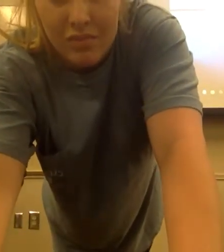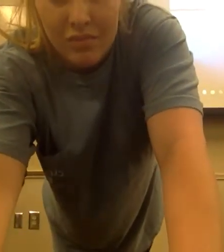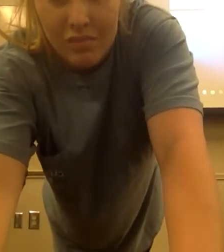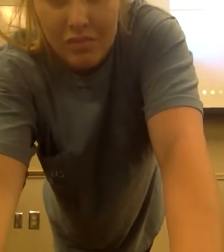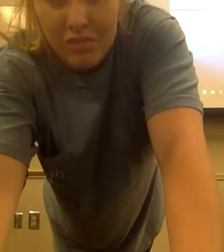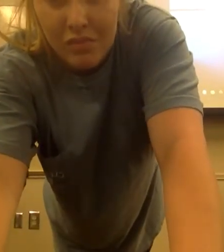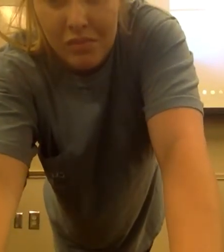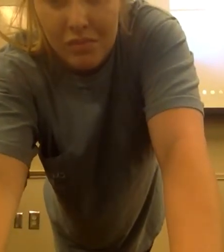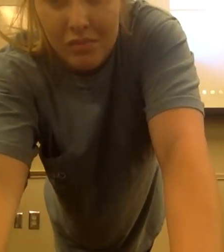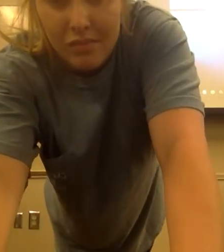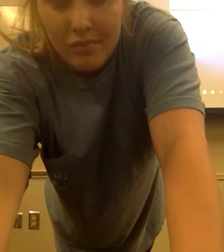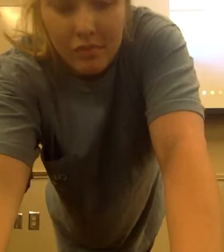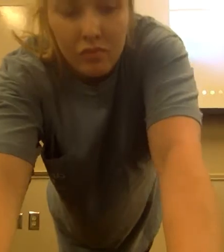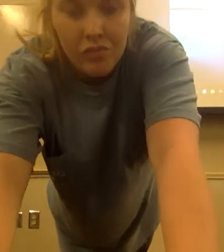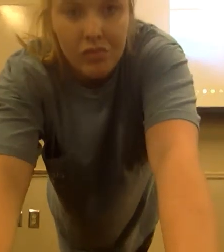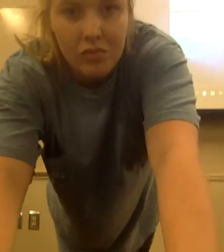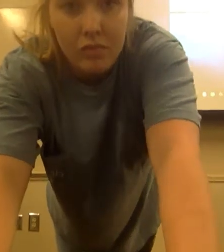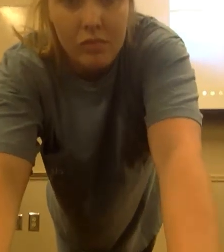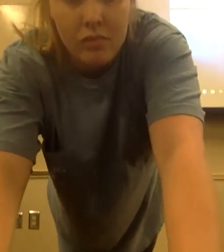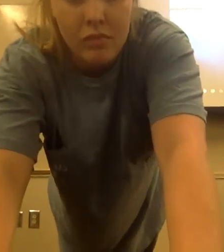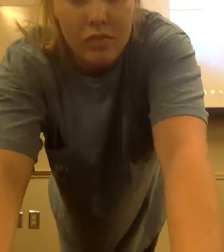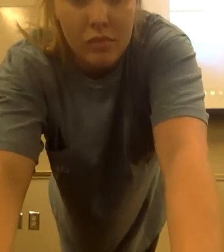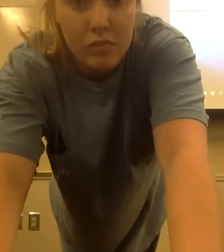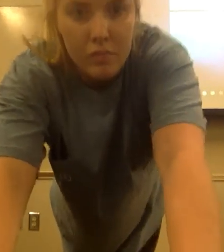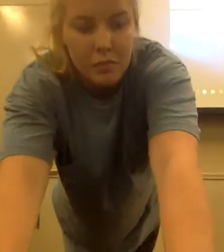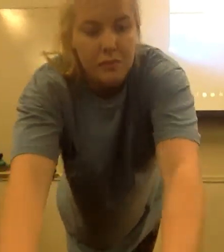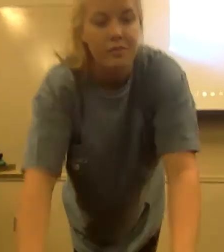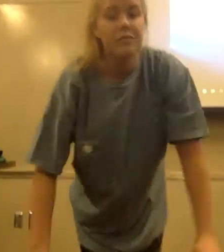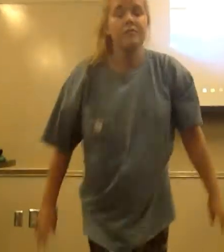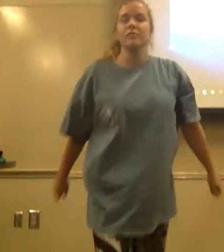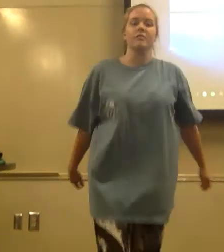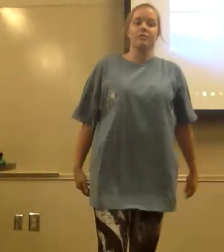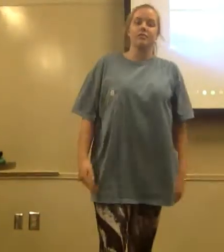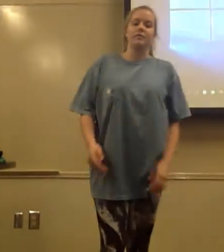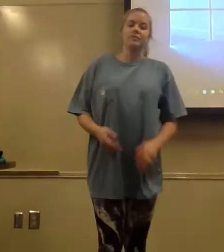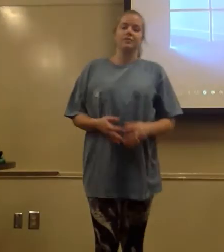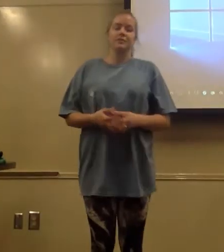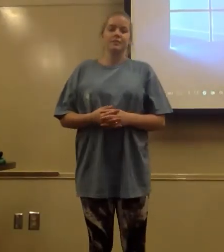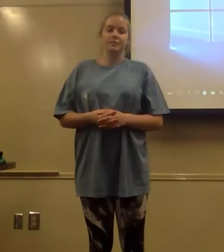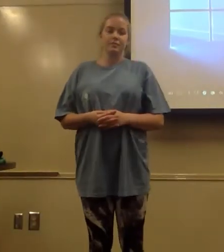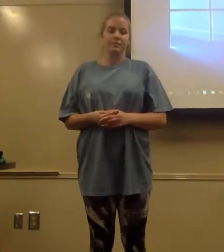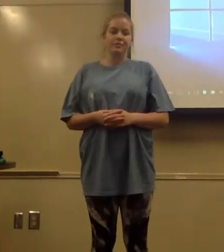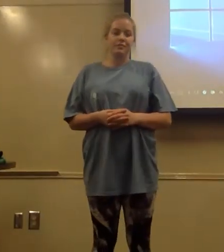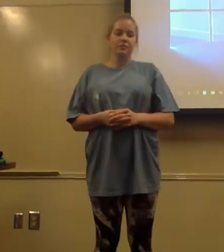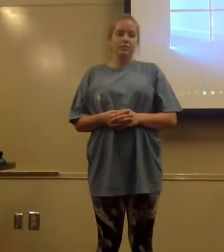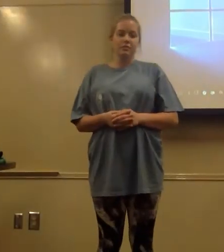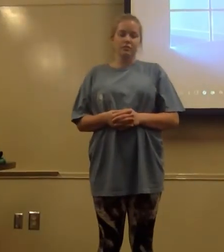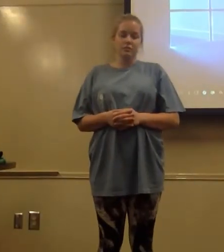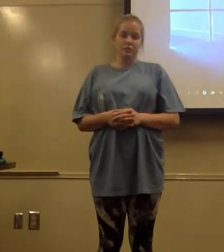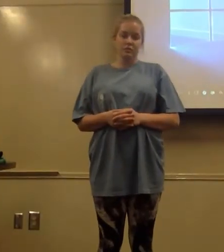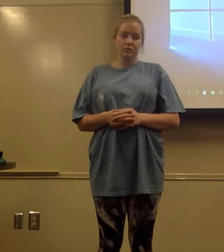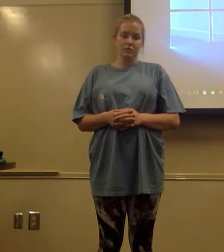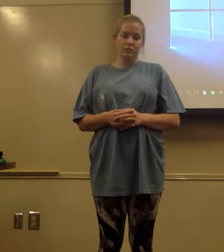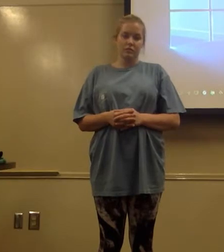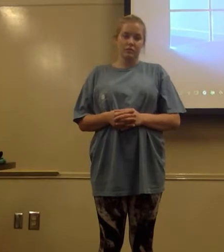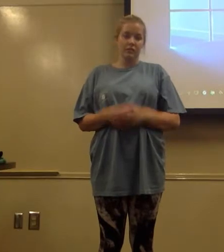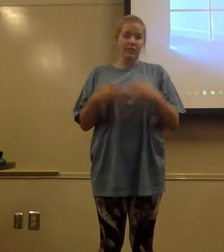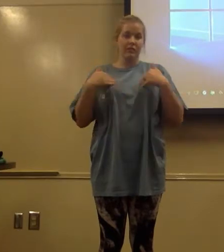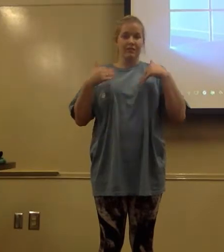talking about the studies that smoking says is bad for you. We've got a stack of 100 studies, and actually went to Senate subcommittee hearings, 100 studies that say smoking is not just